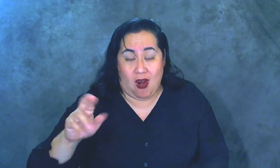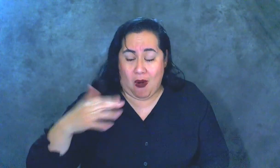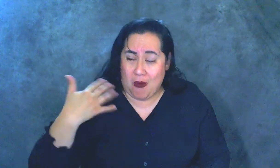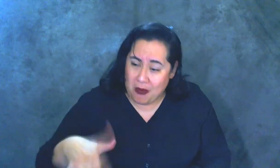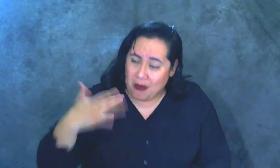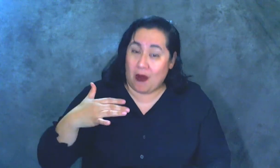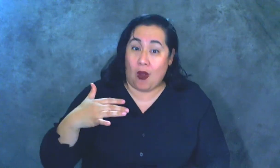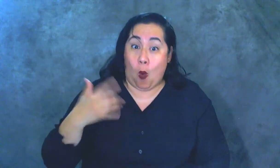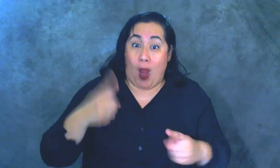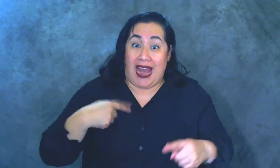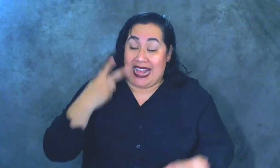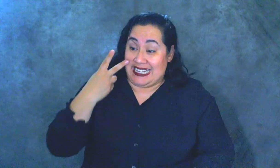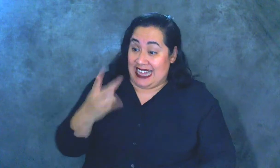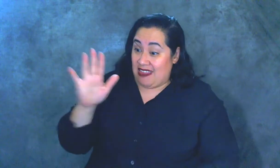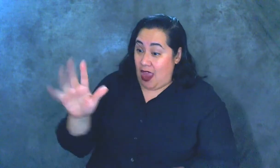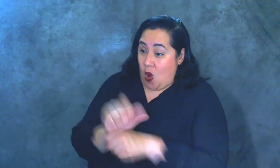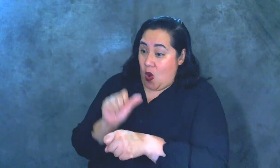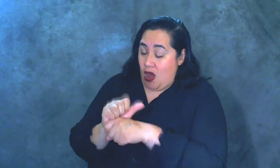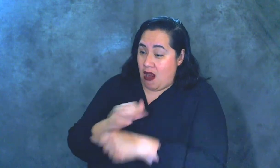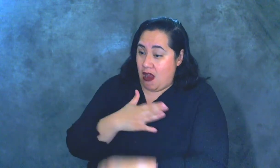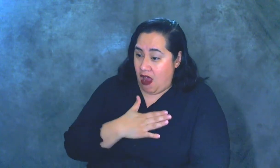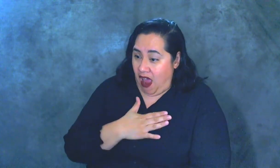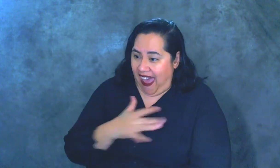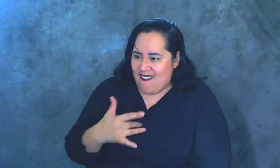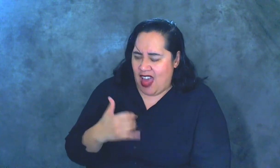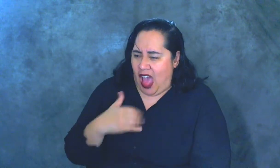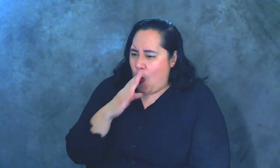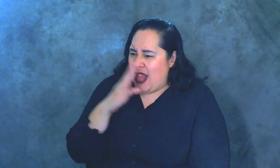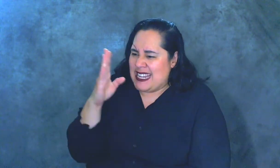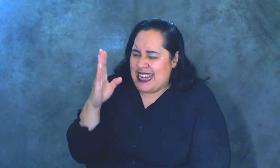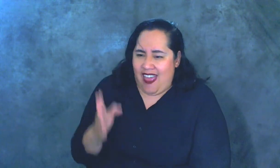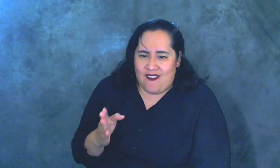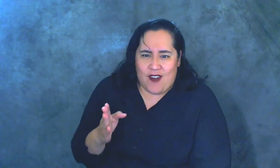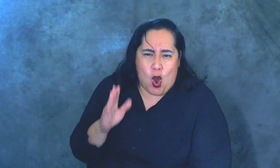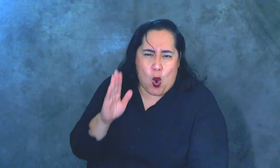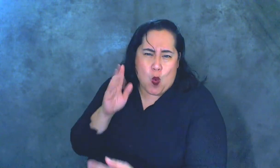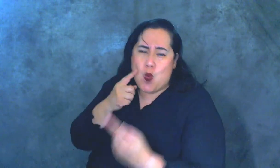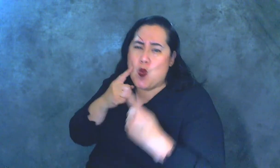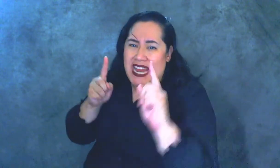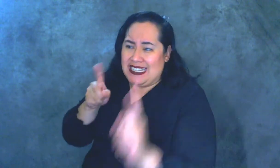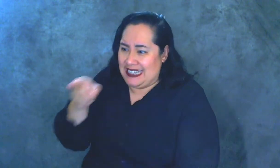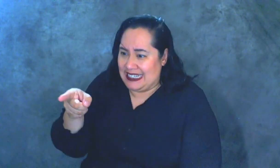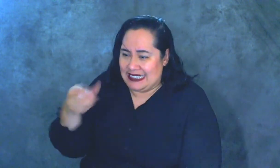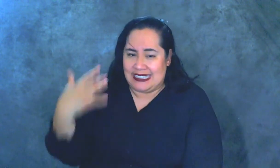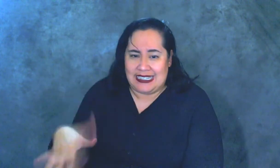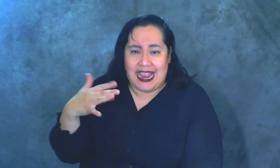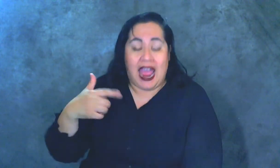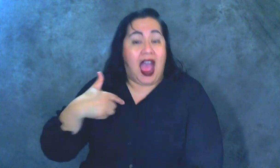that when I see their work, I feel I will never reach it. And I have also